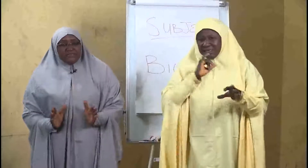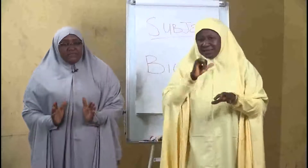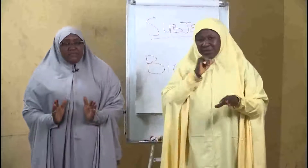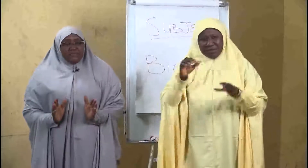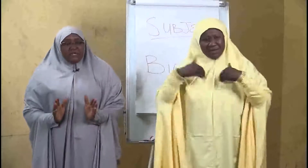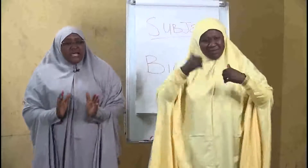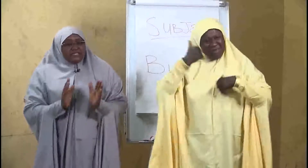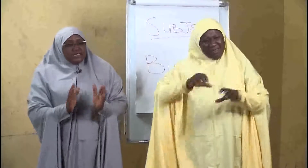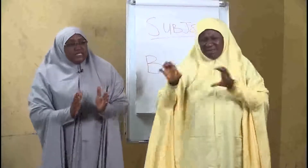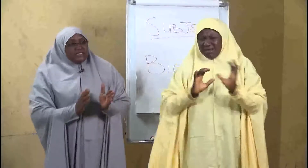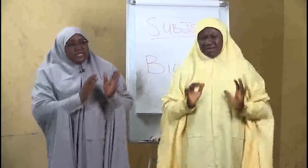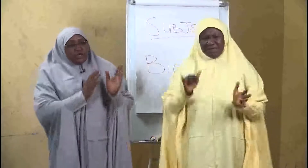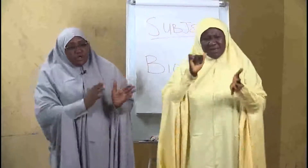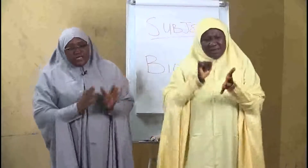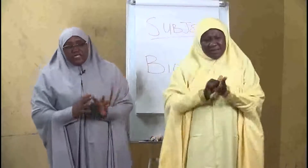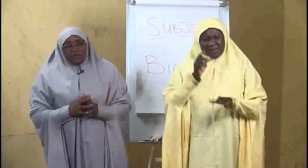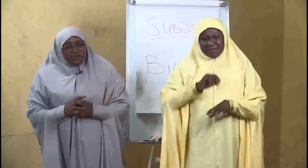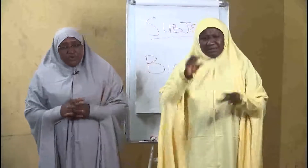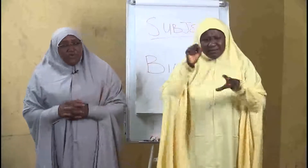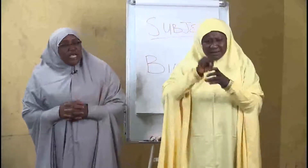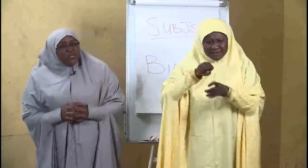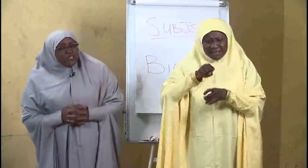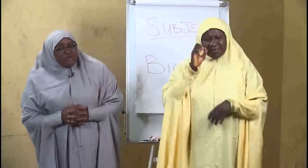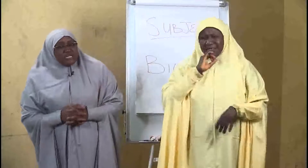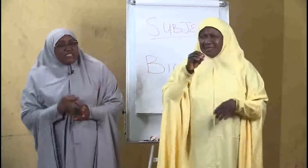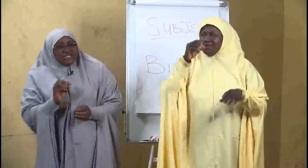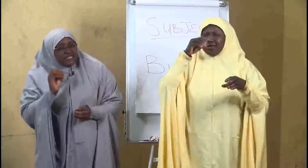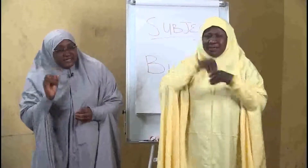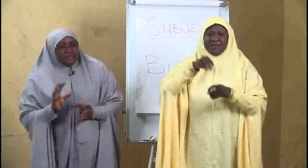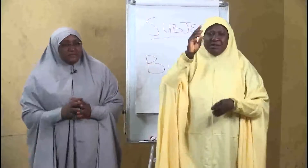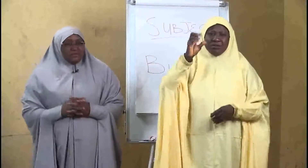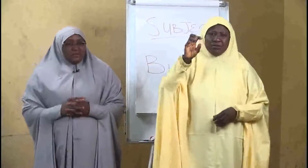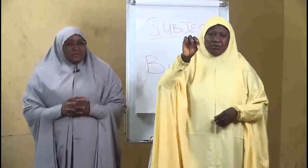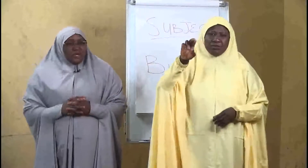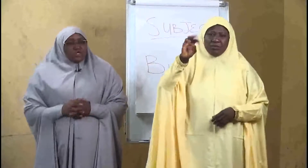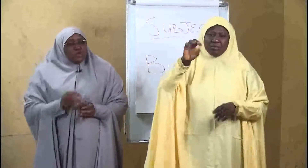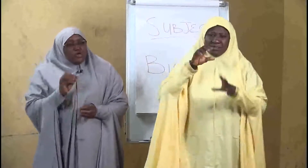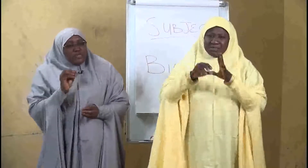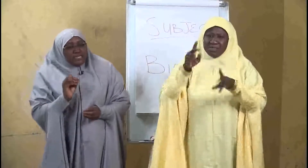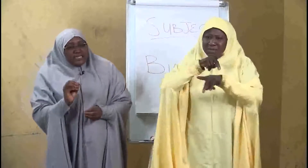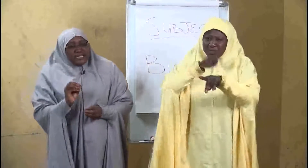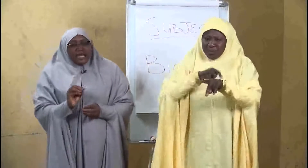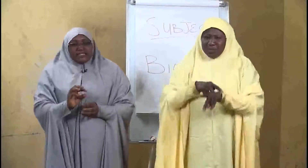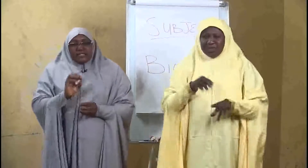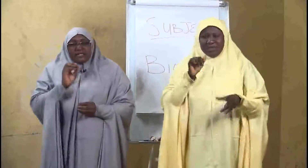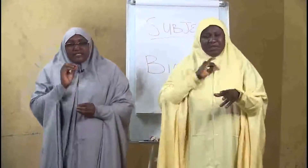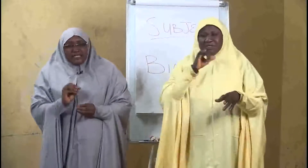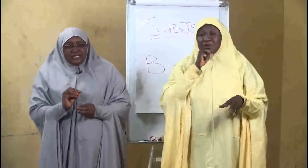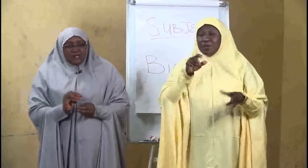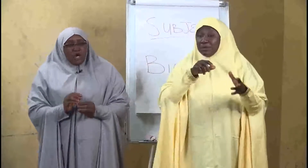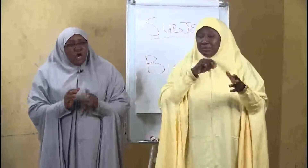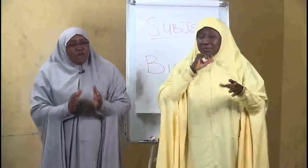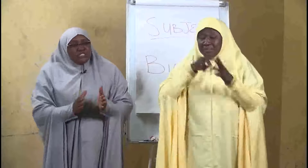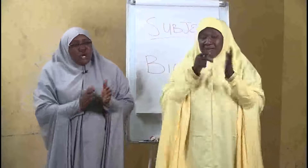activity, that seed is in the dormancy period, but that doesn't mean the seed is dead. So immediately that